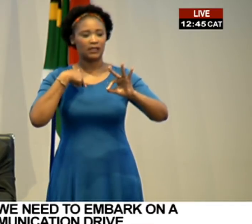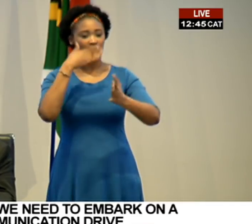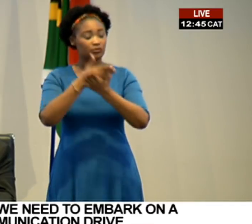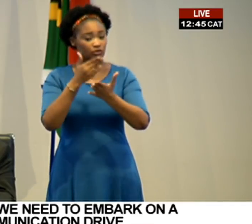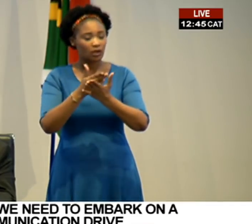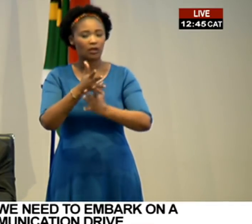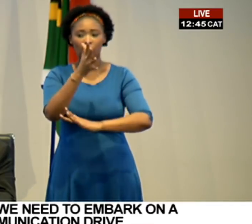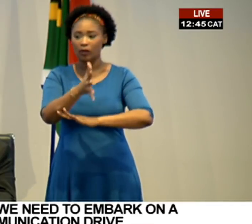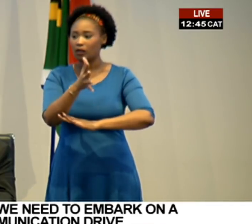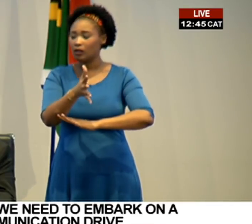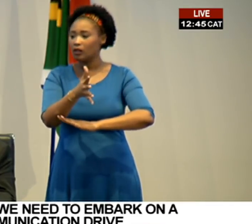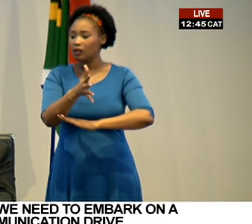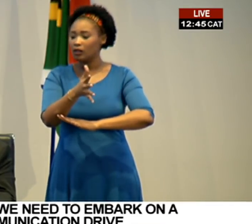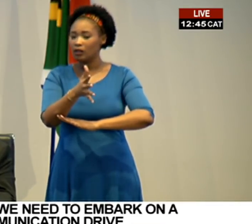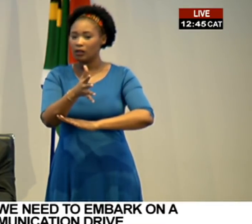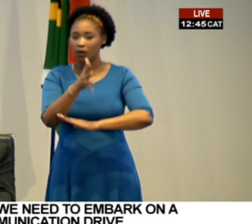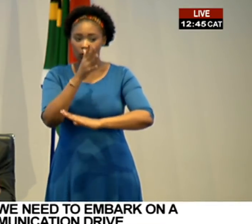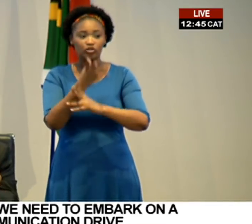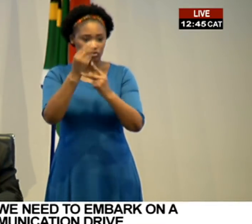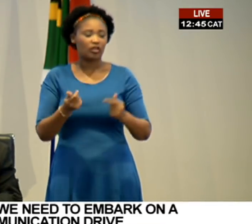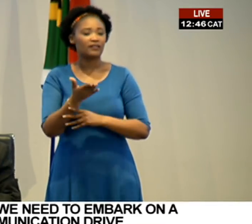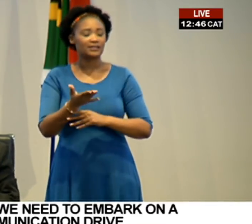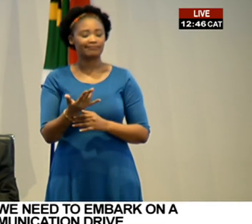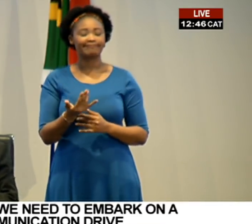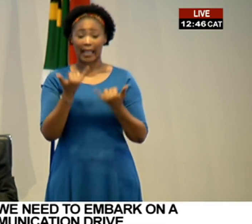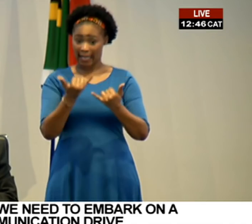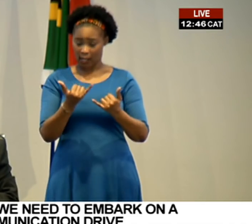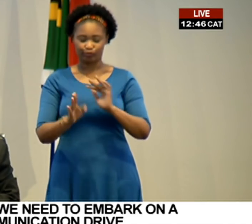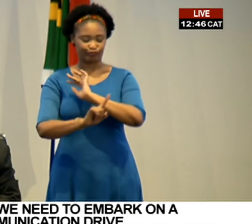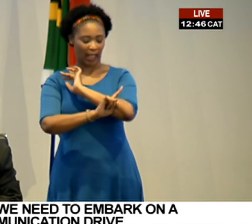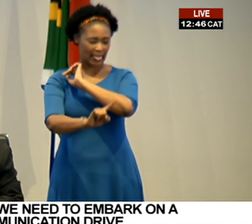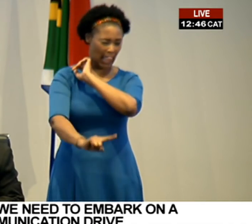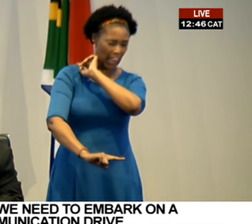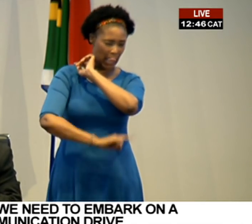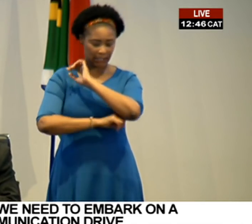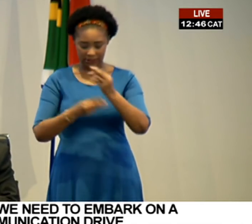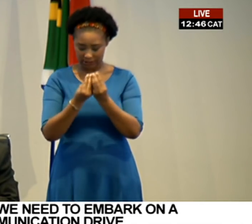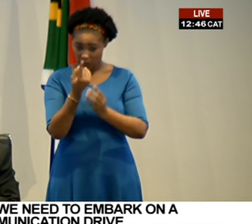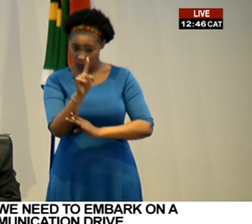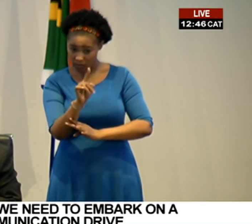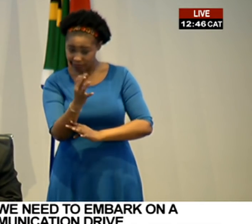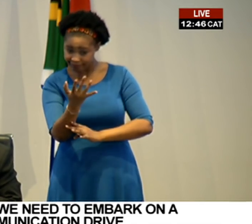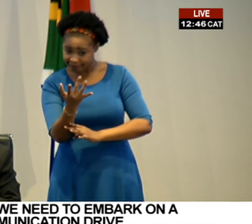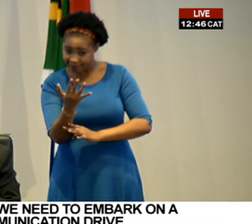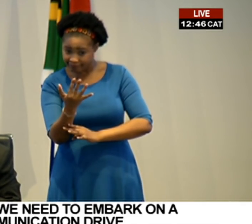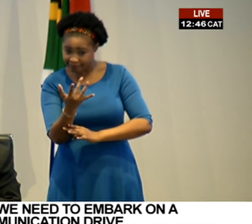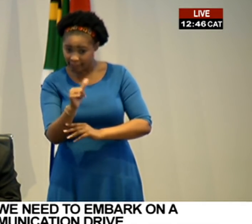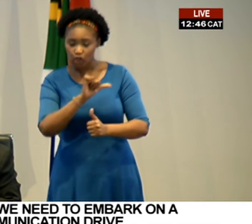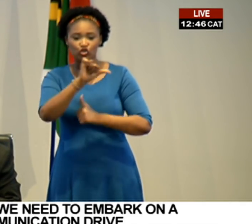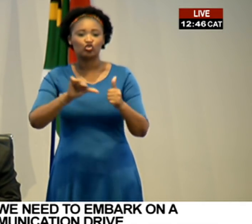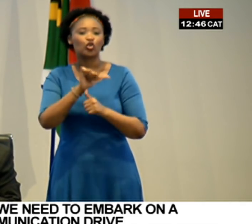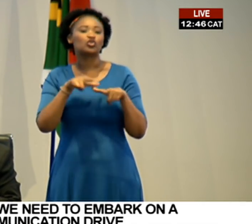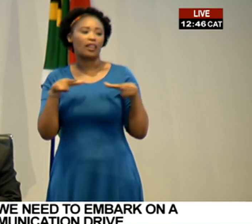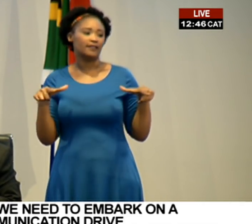sure we will be able to address this. Now, the last part that I'd like to deal with is obviously at the social